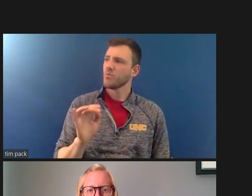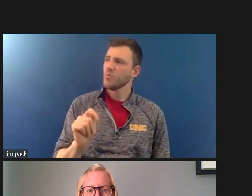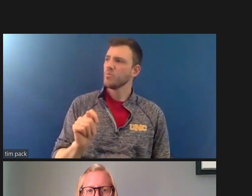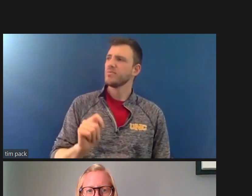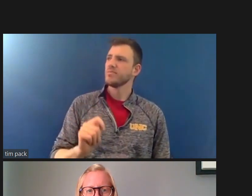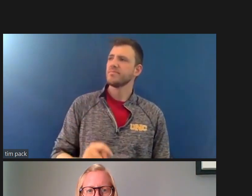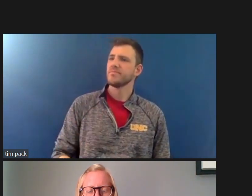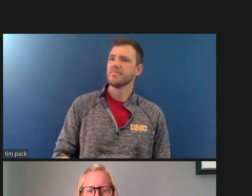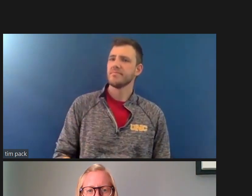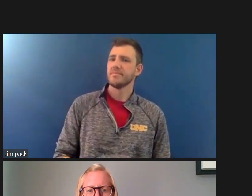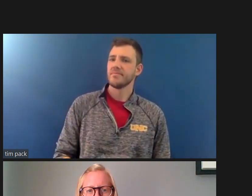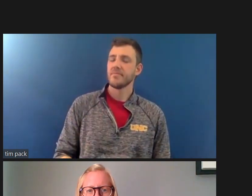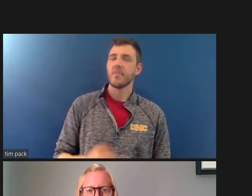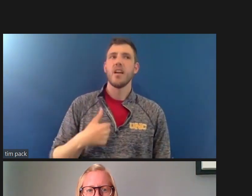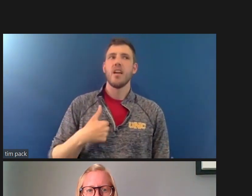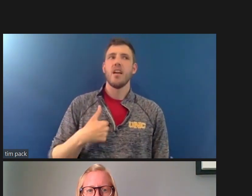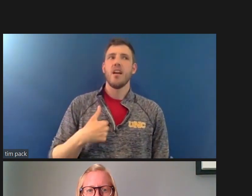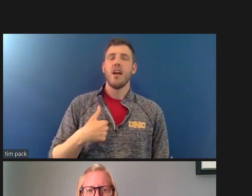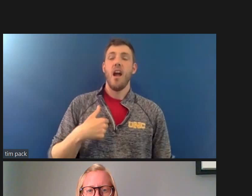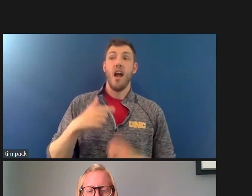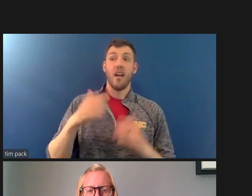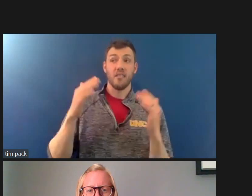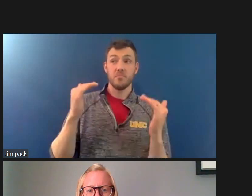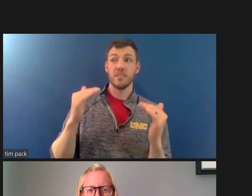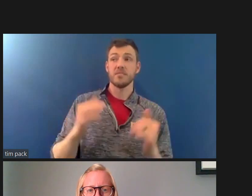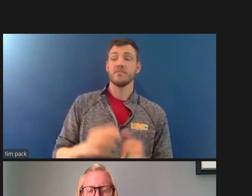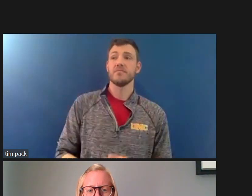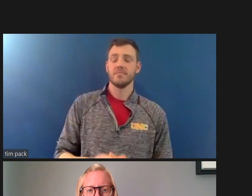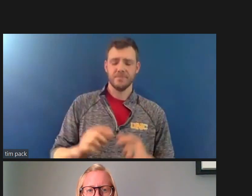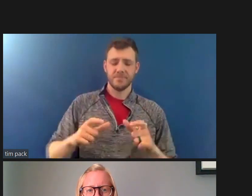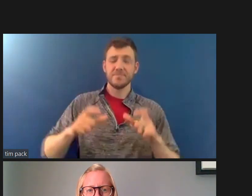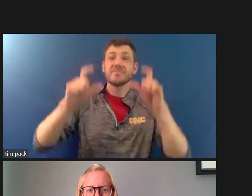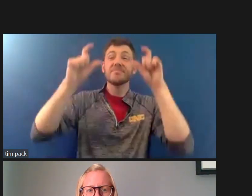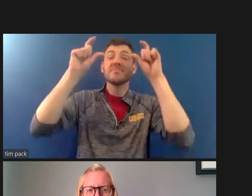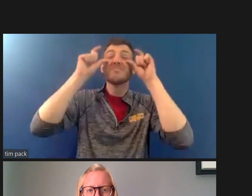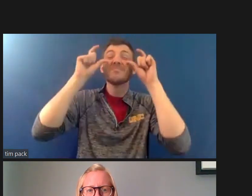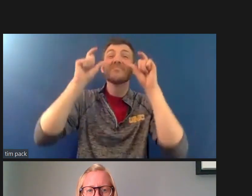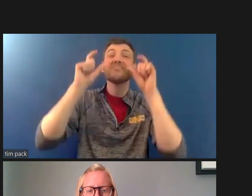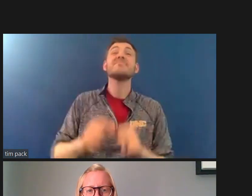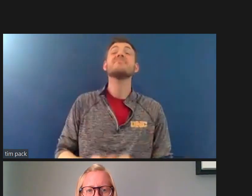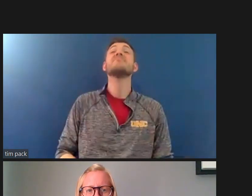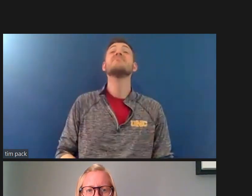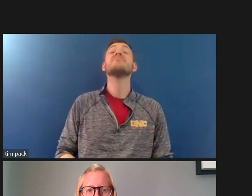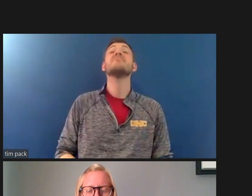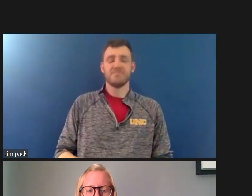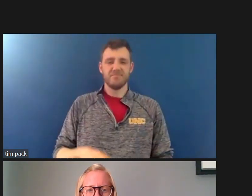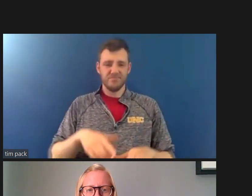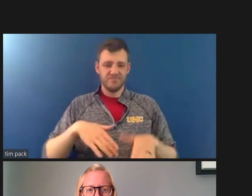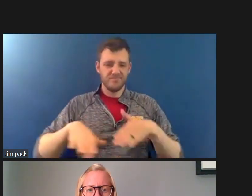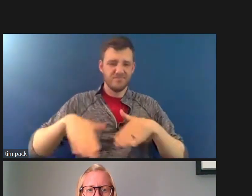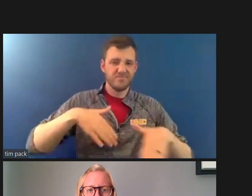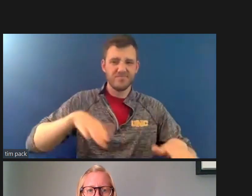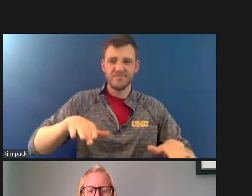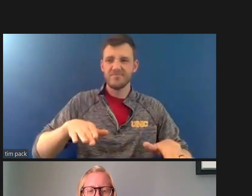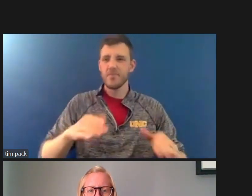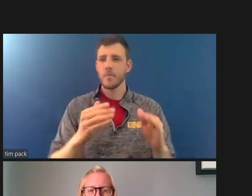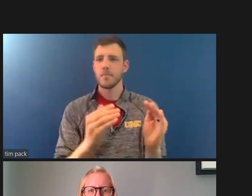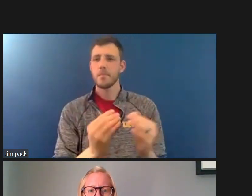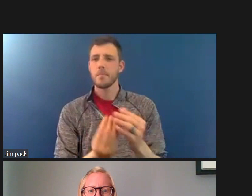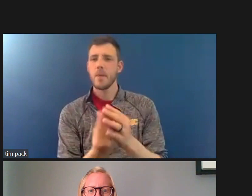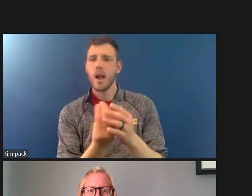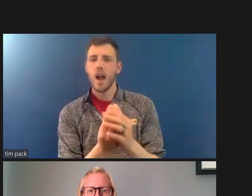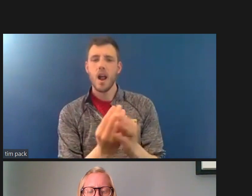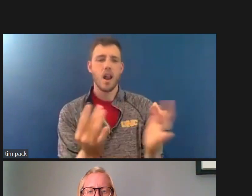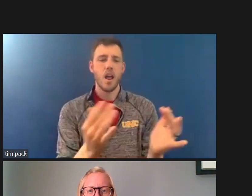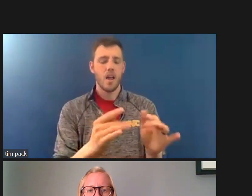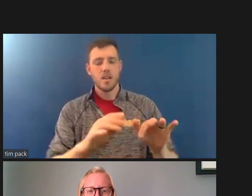said. "I expect." He put on his glasses, waded away from Ralph, and crouched down among the tangled foliage. "I'll be